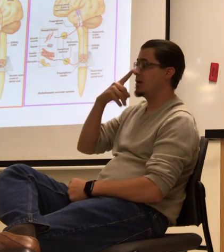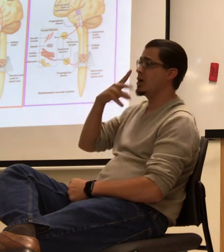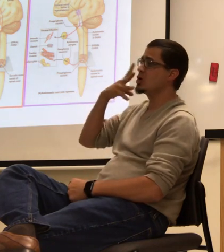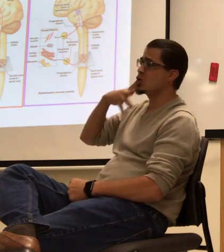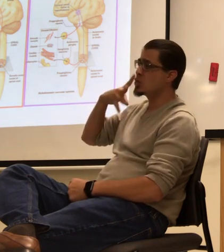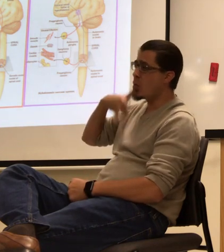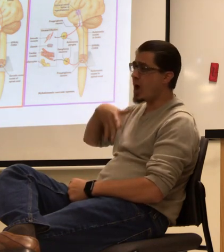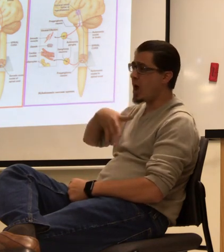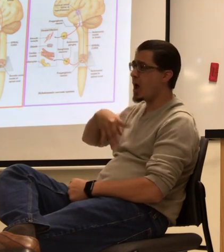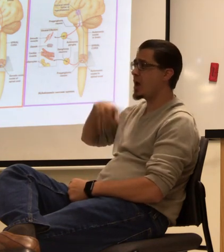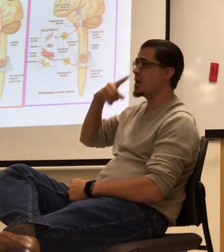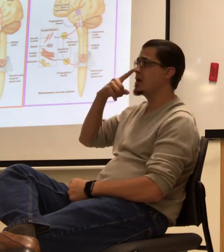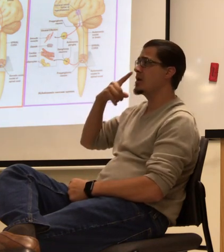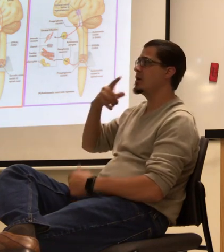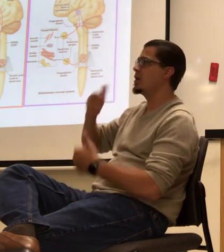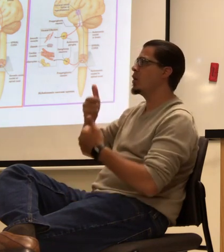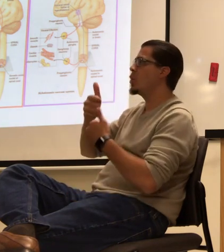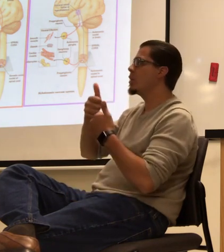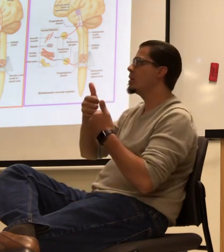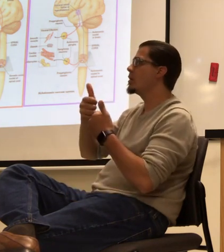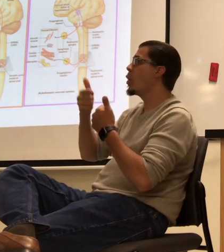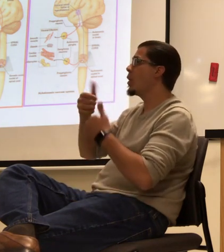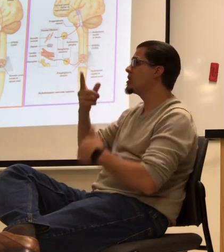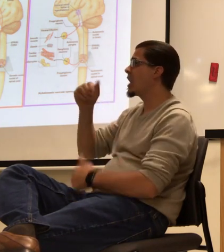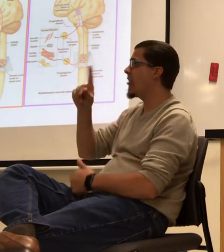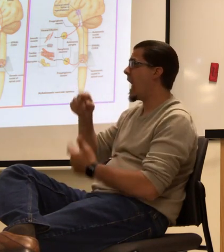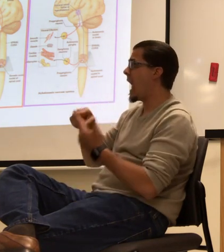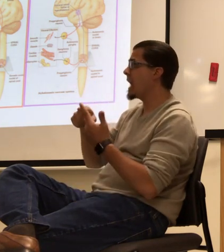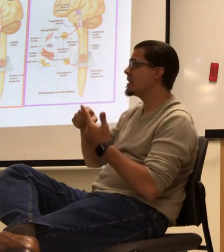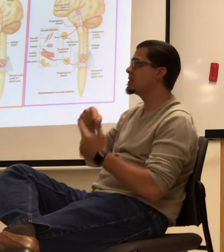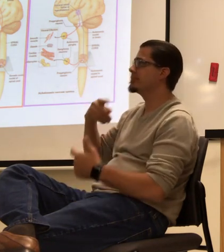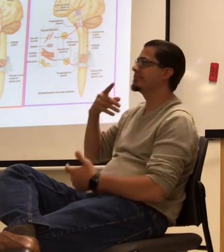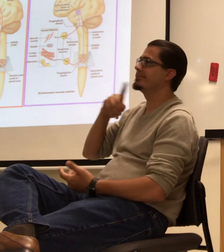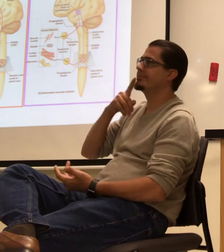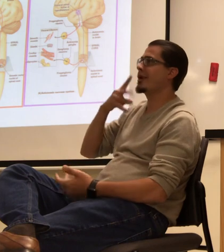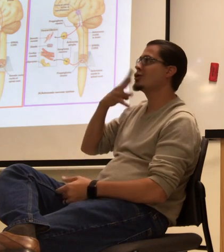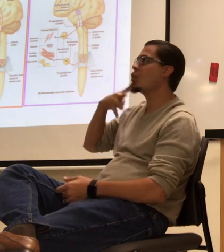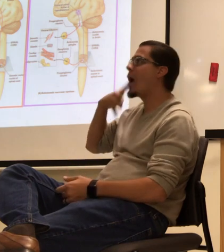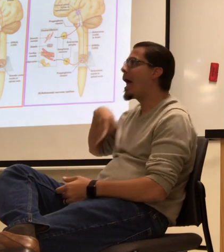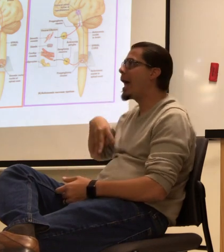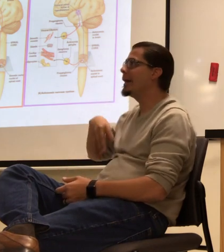tear glands, basically it.